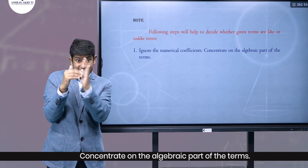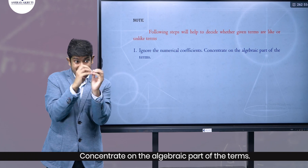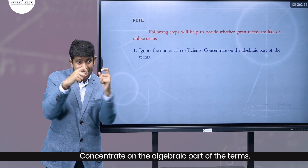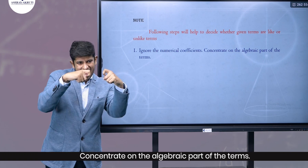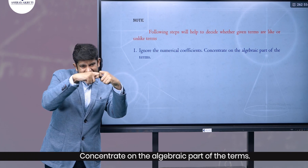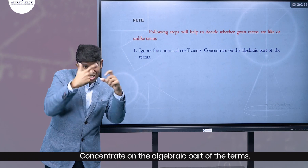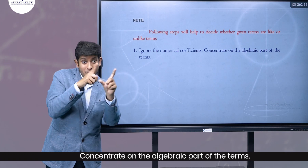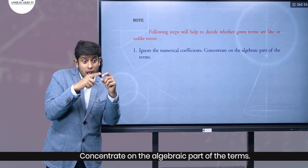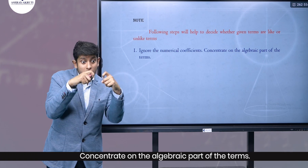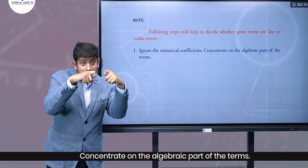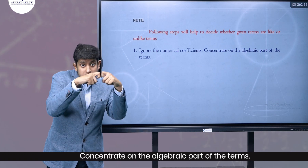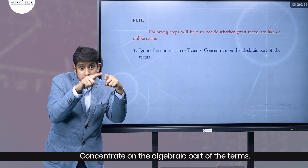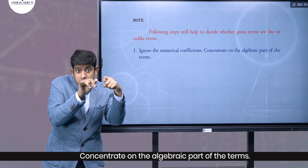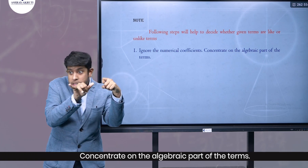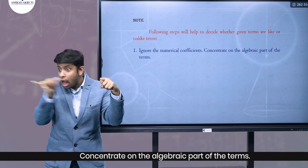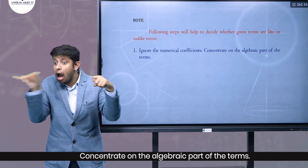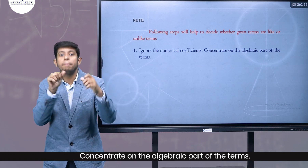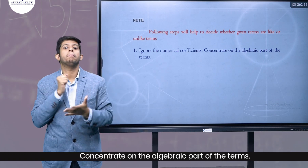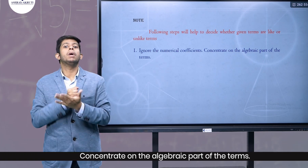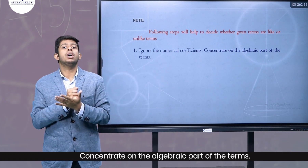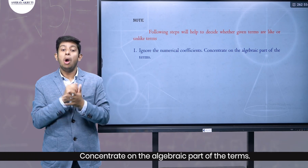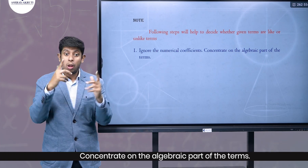Concentrate on the algebraic part of the terms.